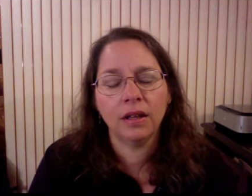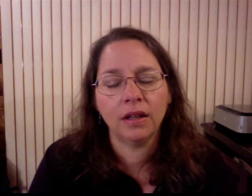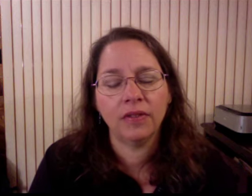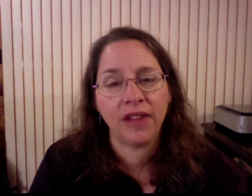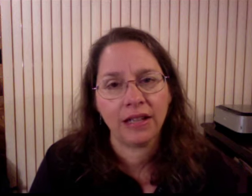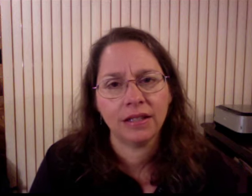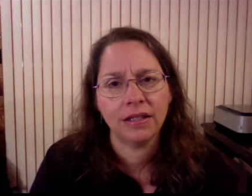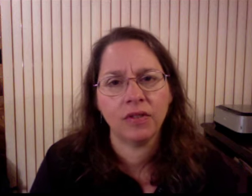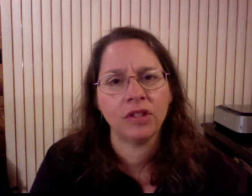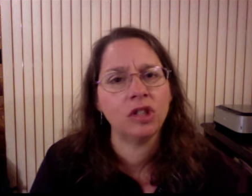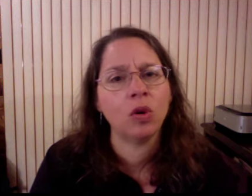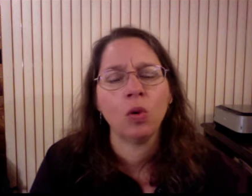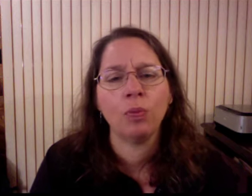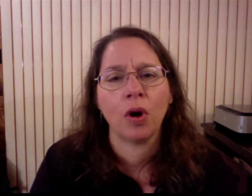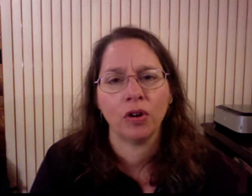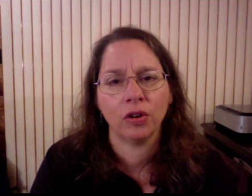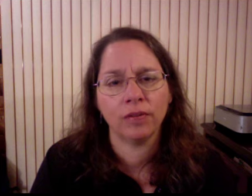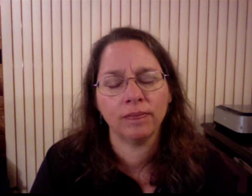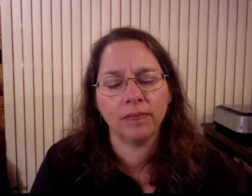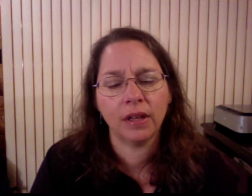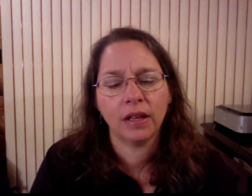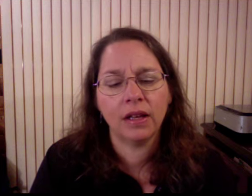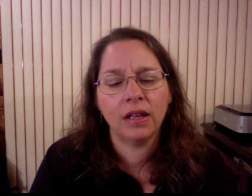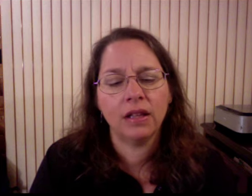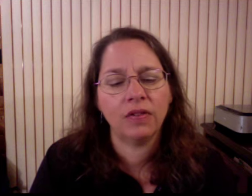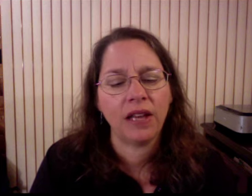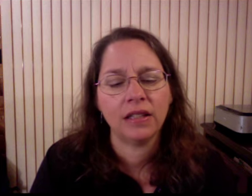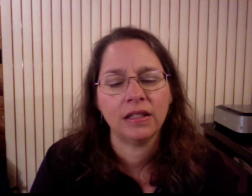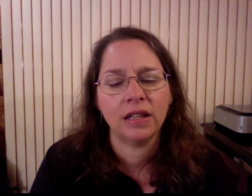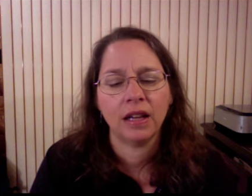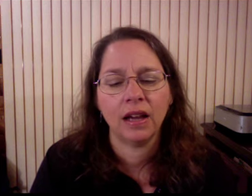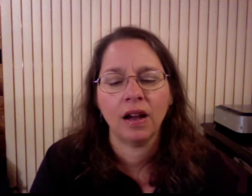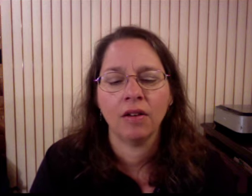The fantasy of a soul partner, the fantasy of